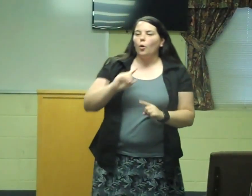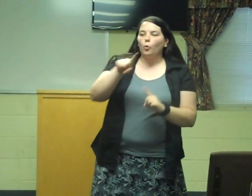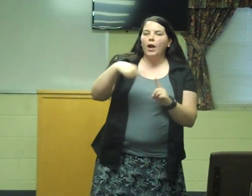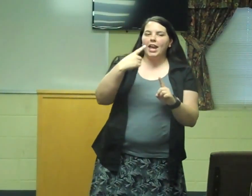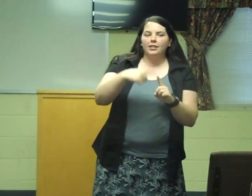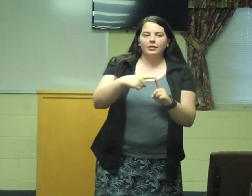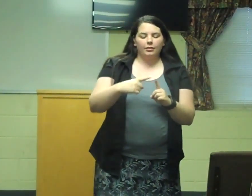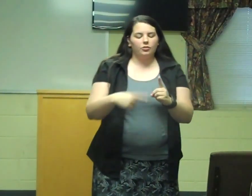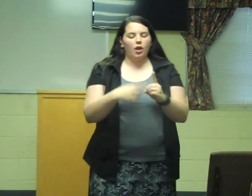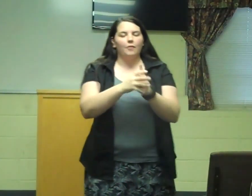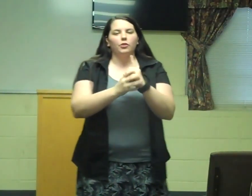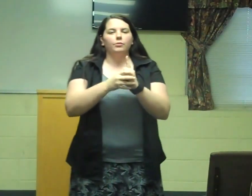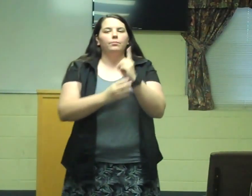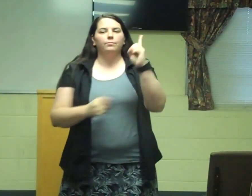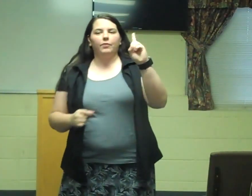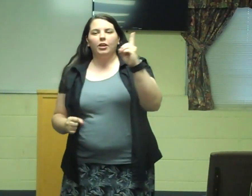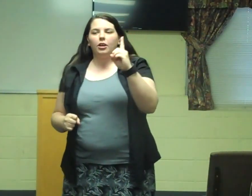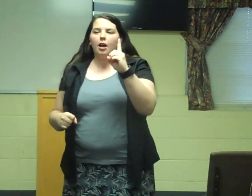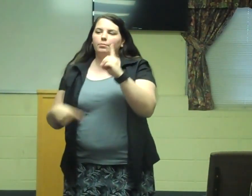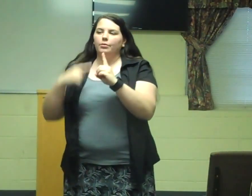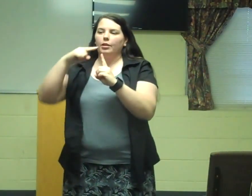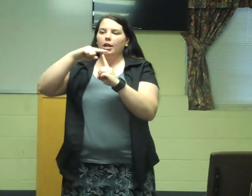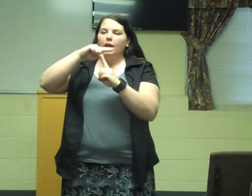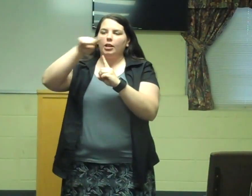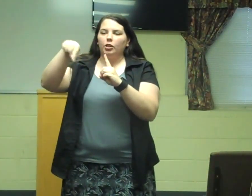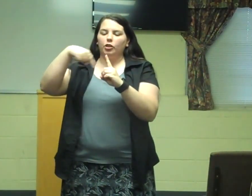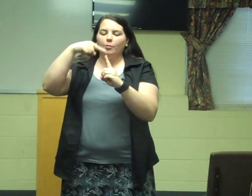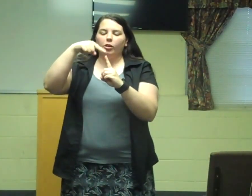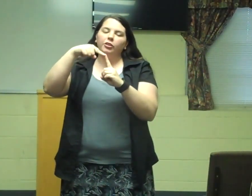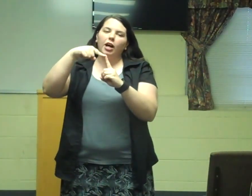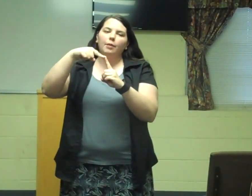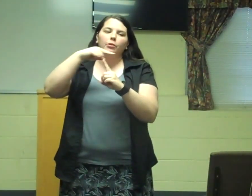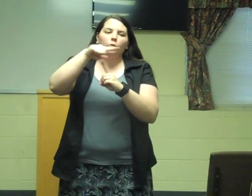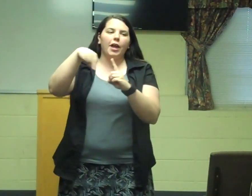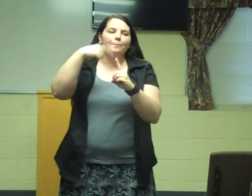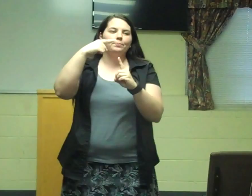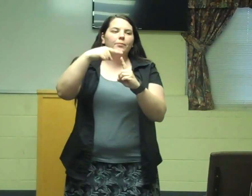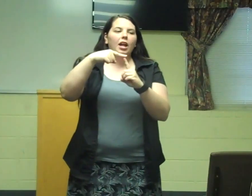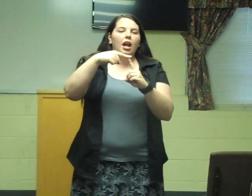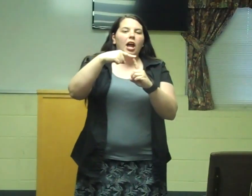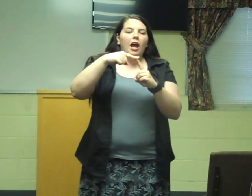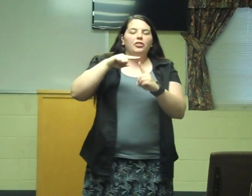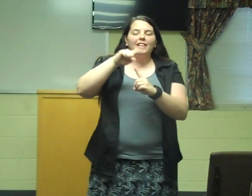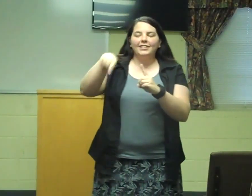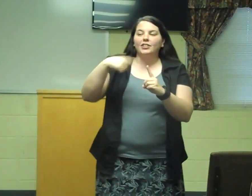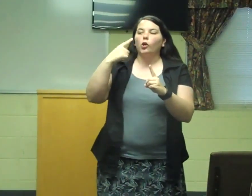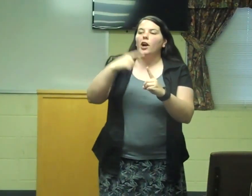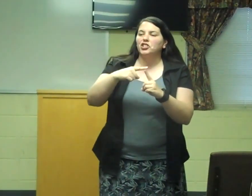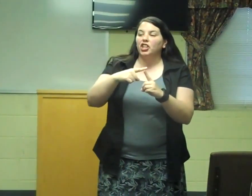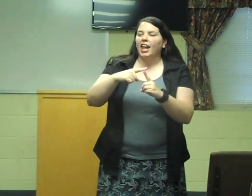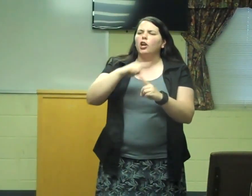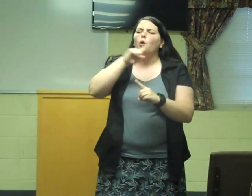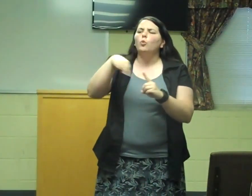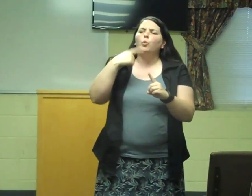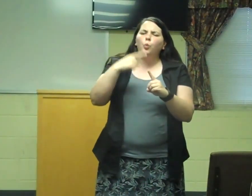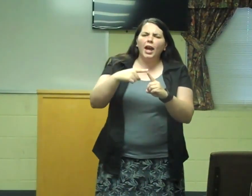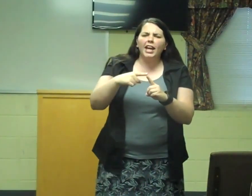So when, so you have your finger up, and you come around the top, when. This is the question, like,